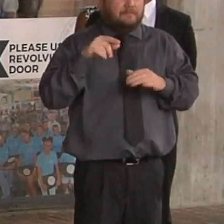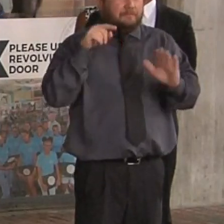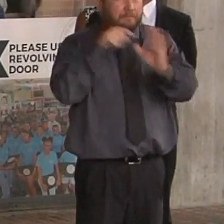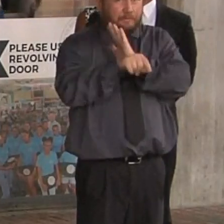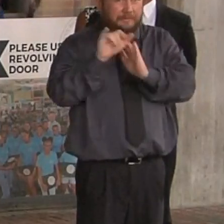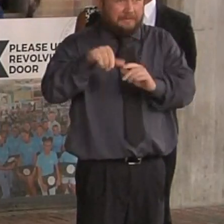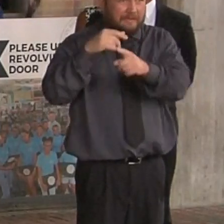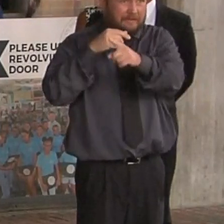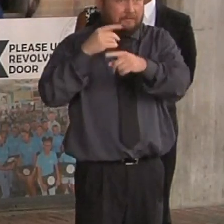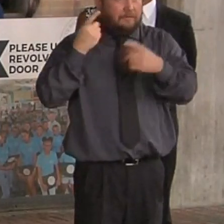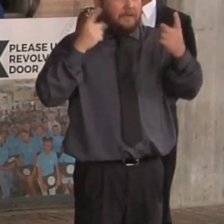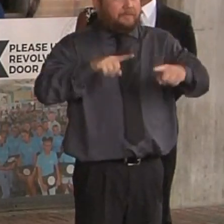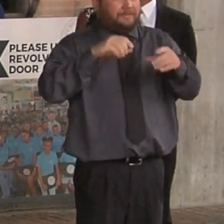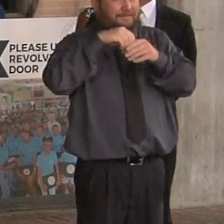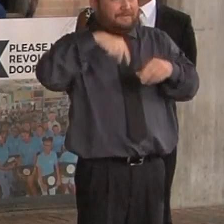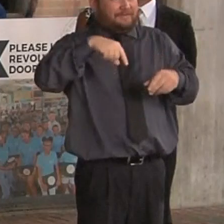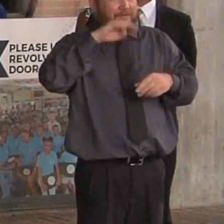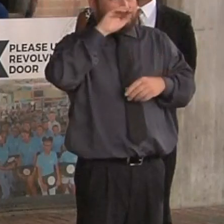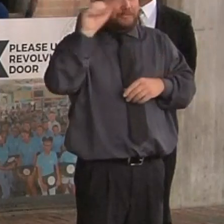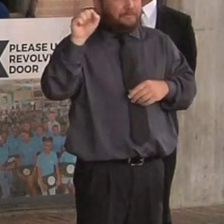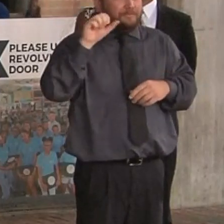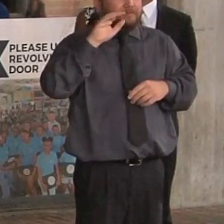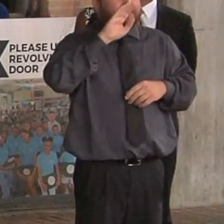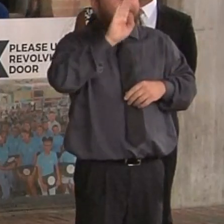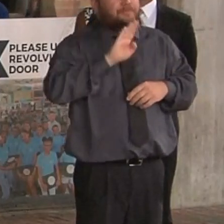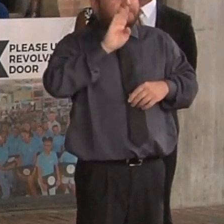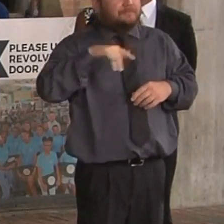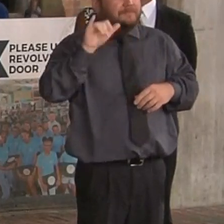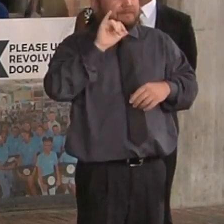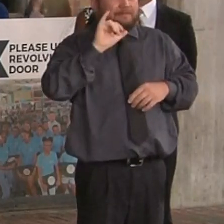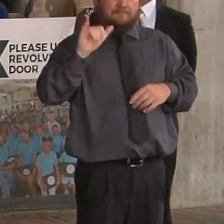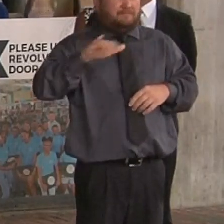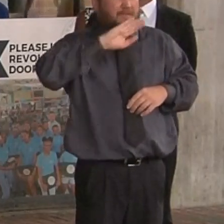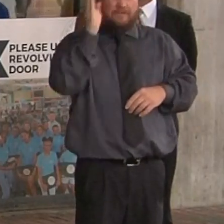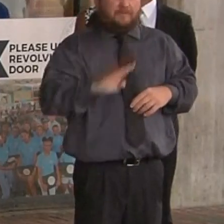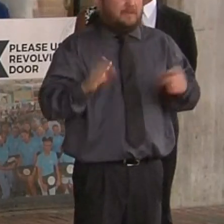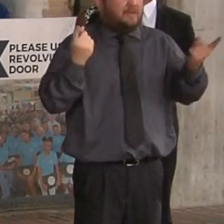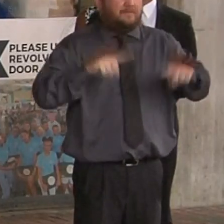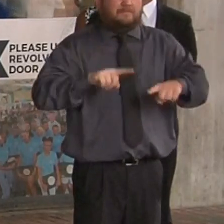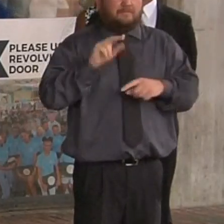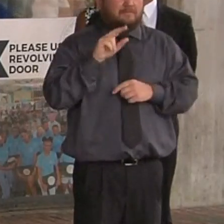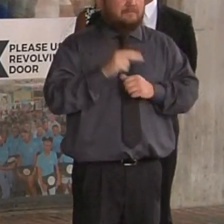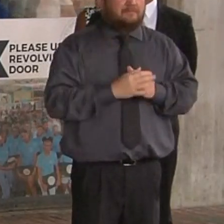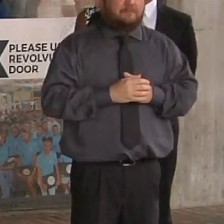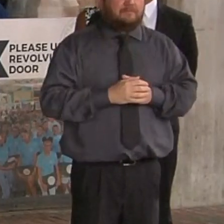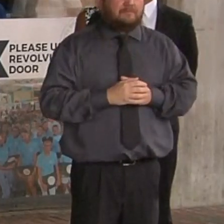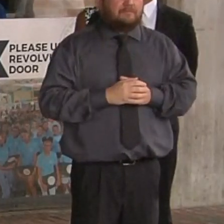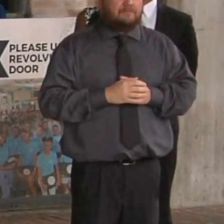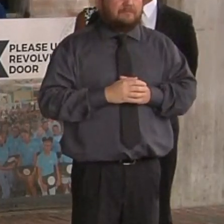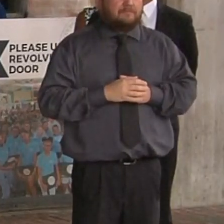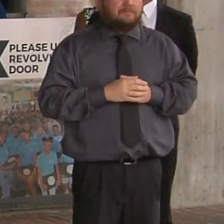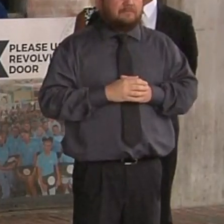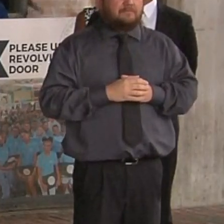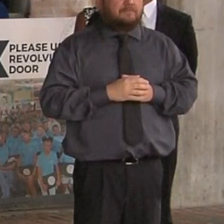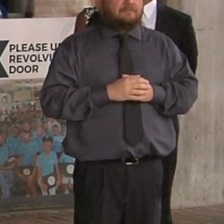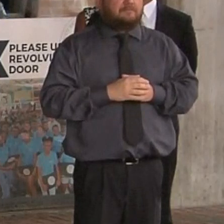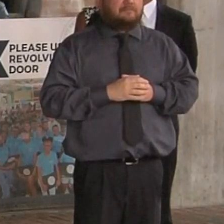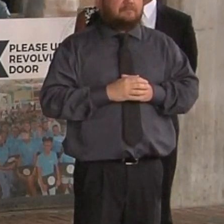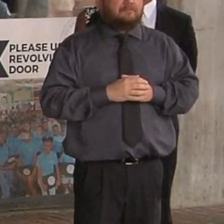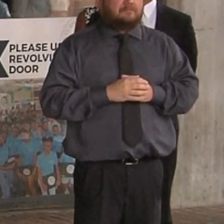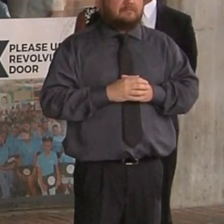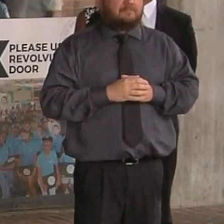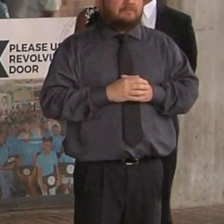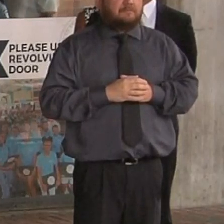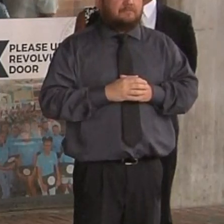many things in place, we do want different eyes on our policies, our procedures, and we do want to move